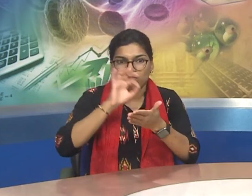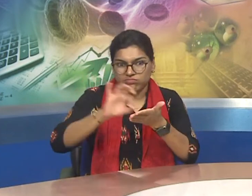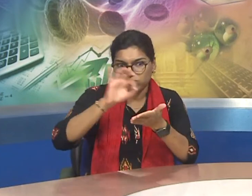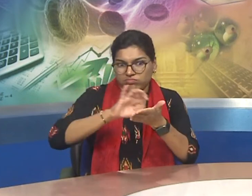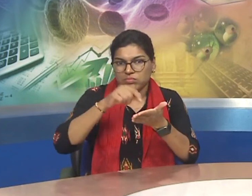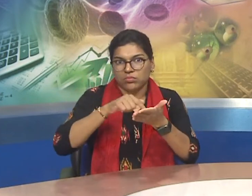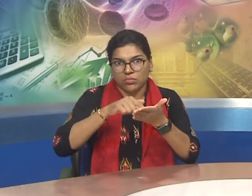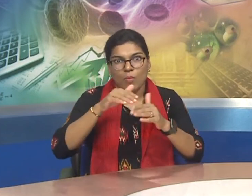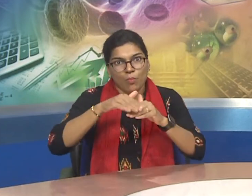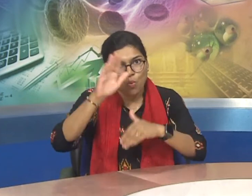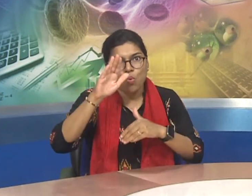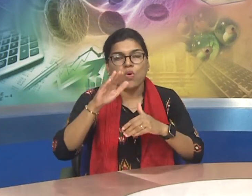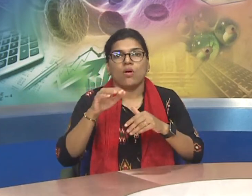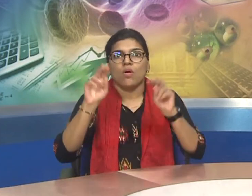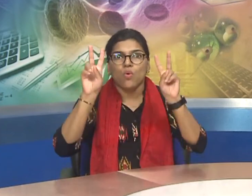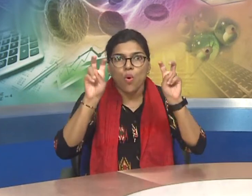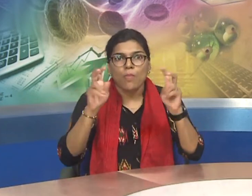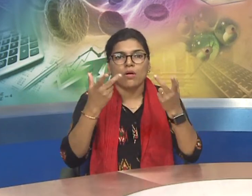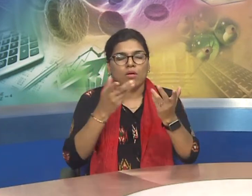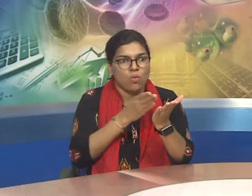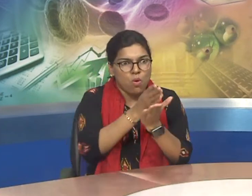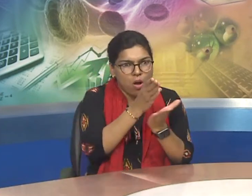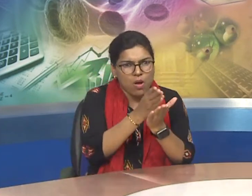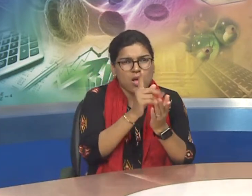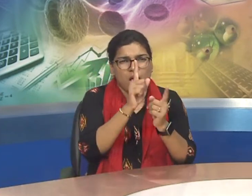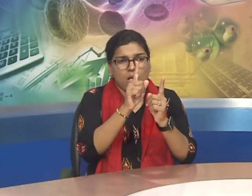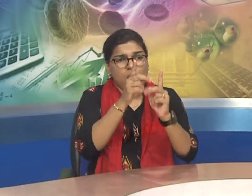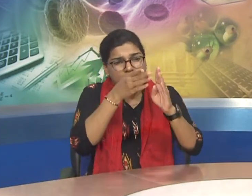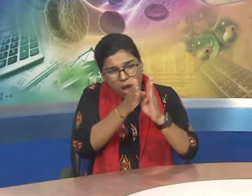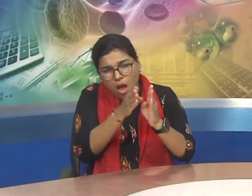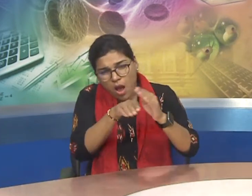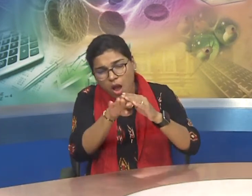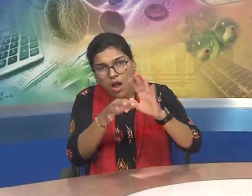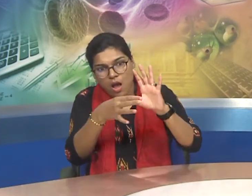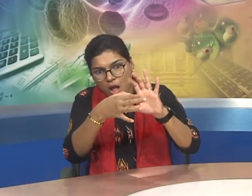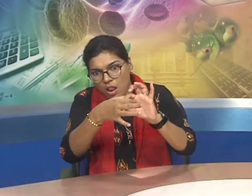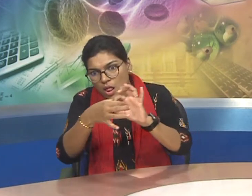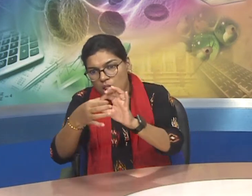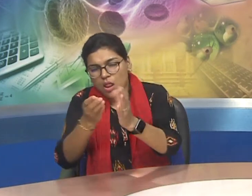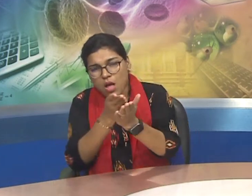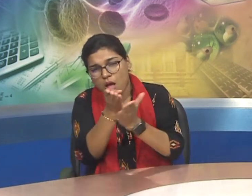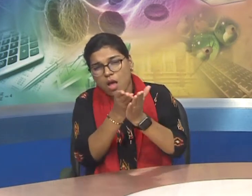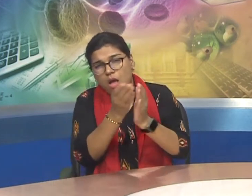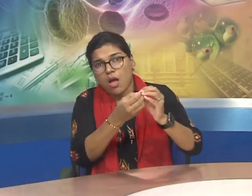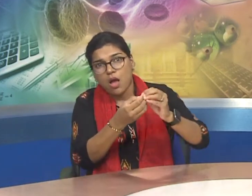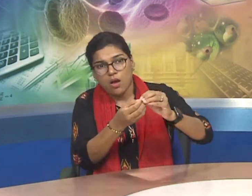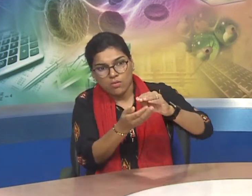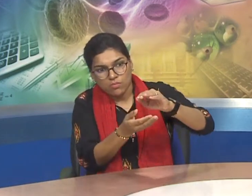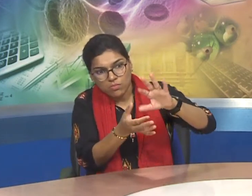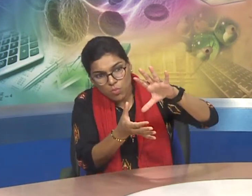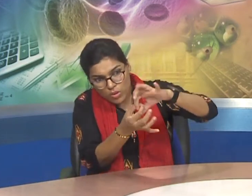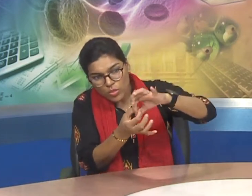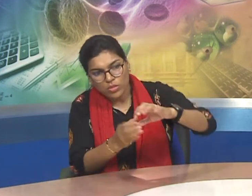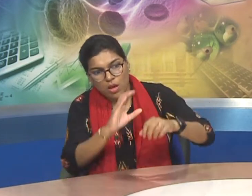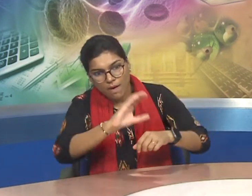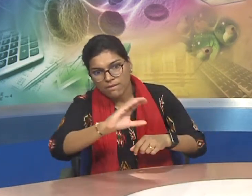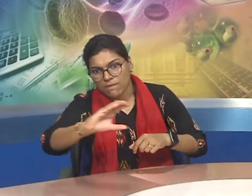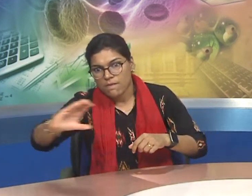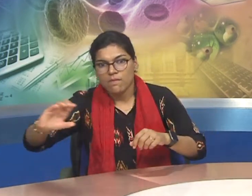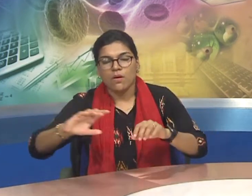So, organizing this enormous information manually and by conventional method is really